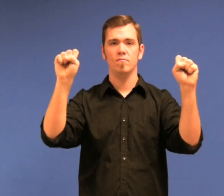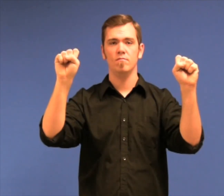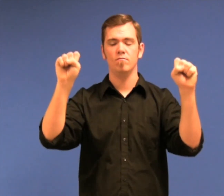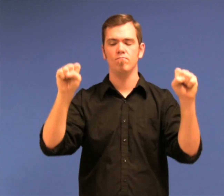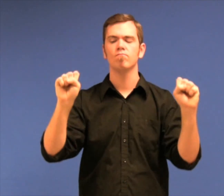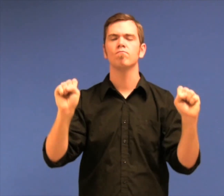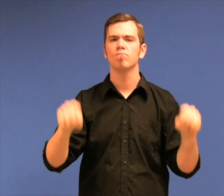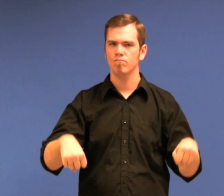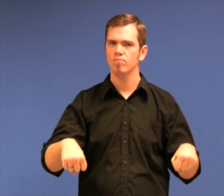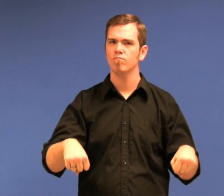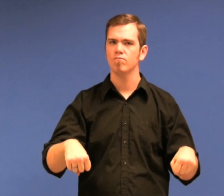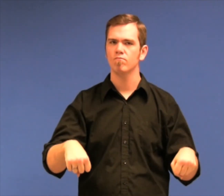Can.